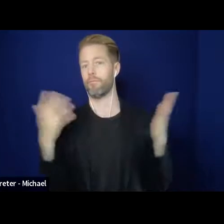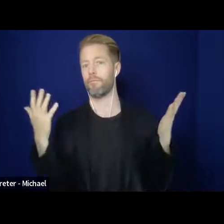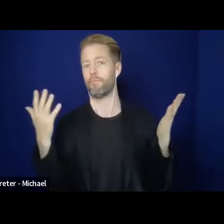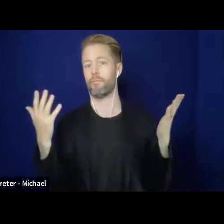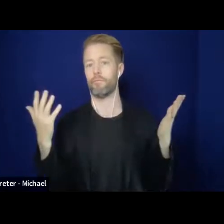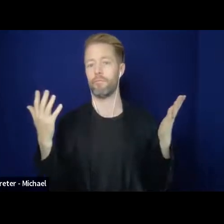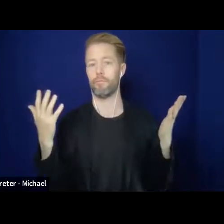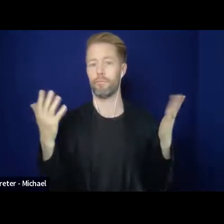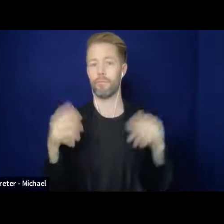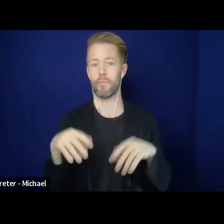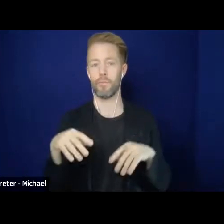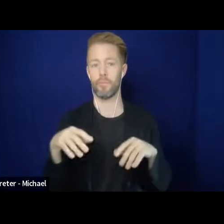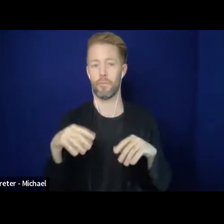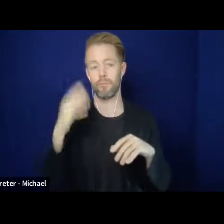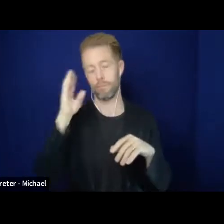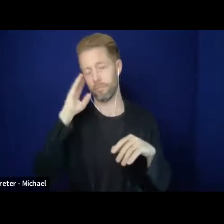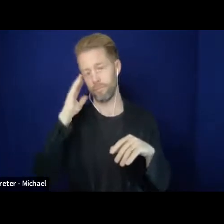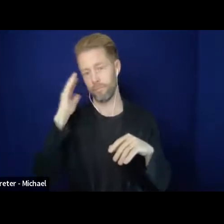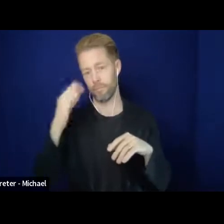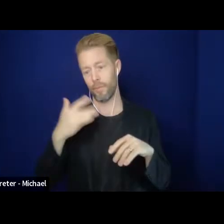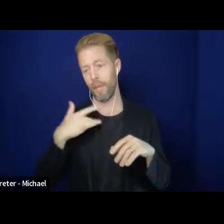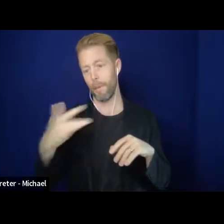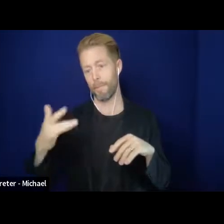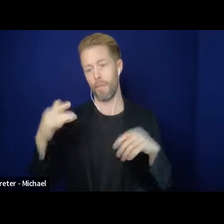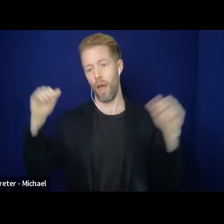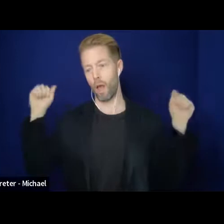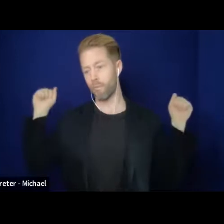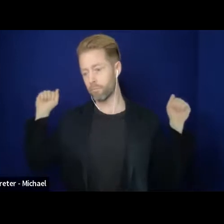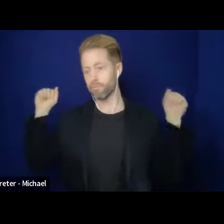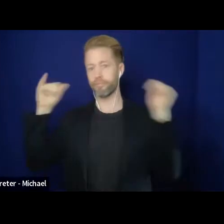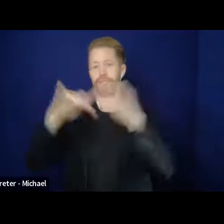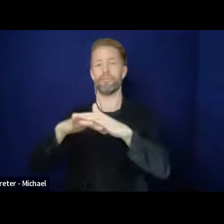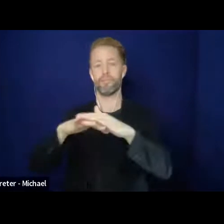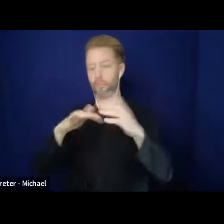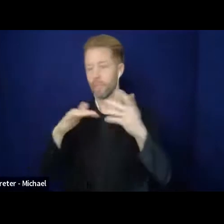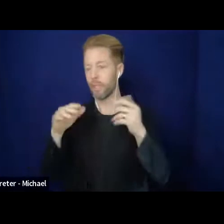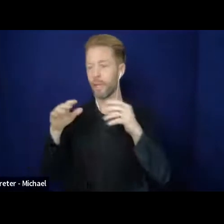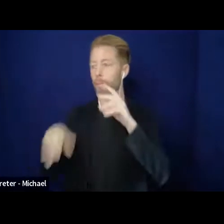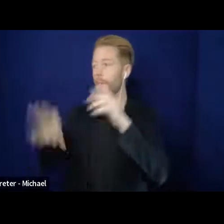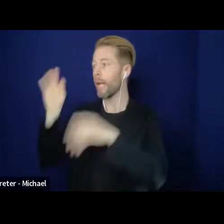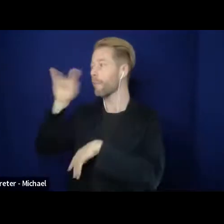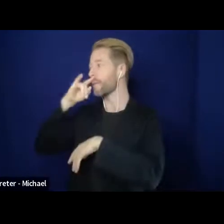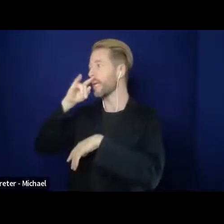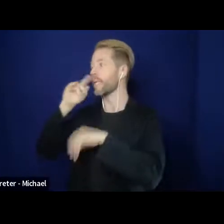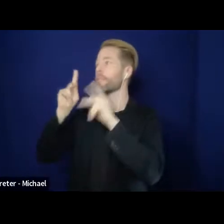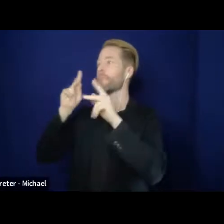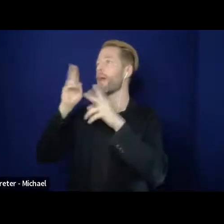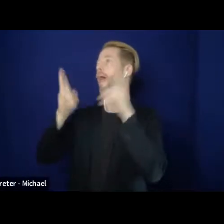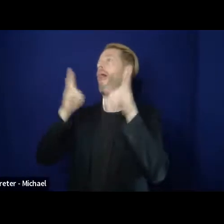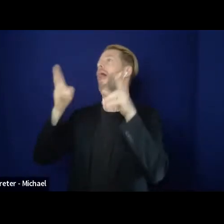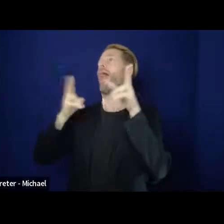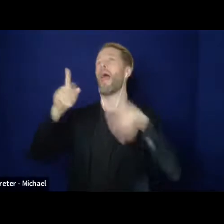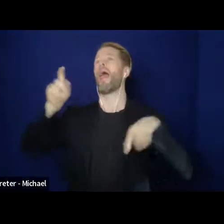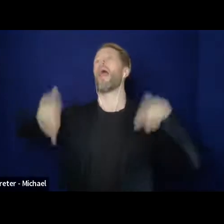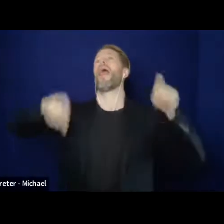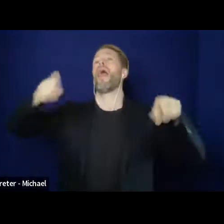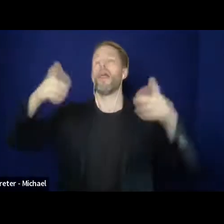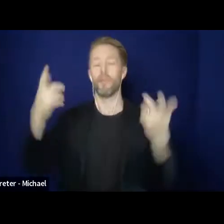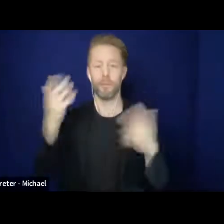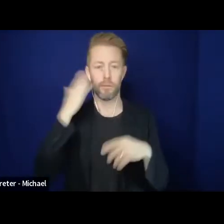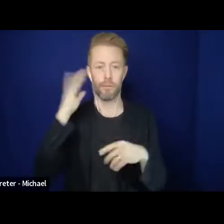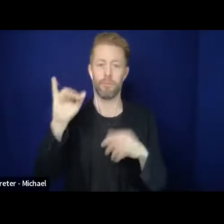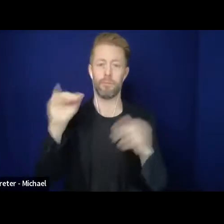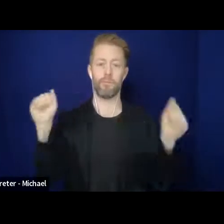with the vast number of people who have decided to come through the parking lot at high speeds, having just picked their kids up from school? How much more time and more effort is that going to